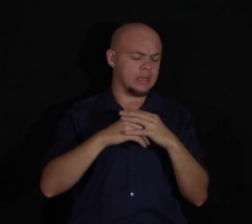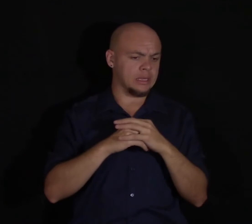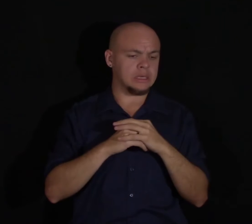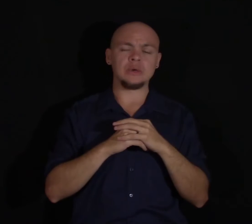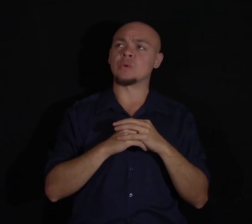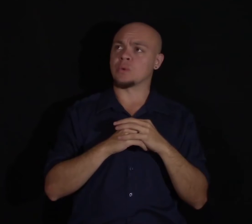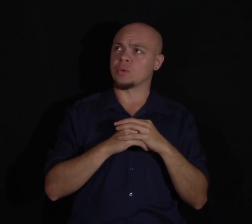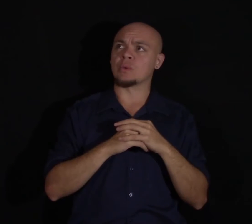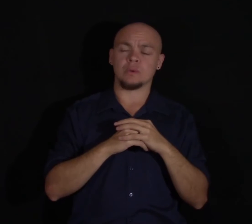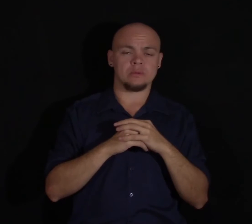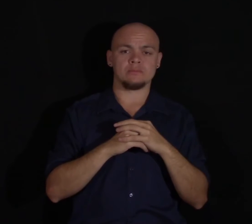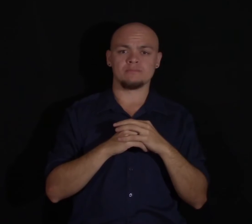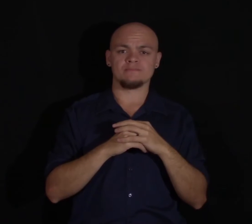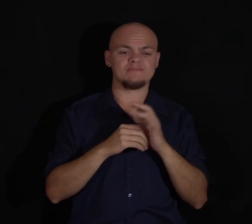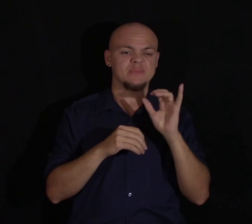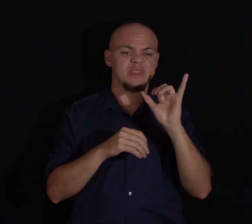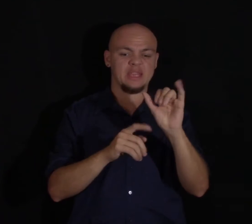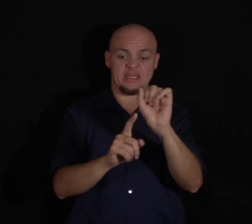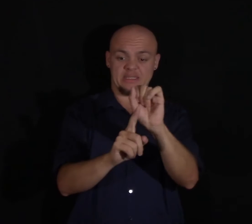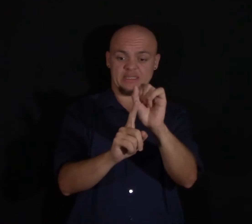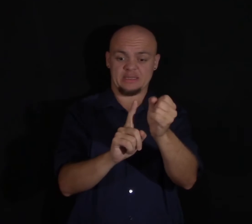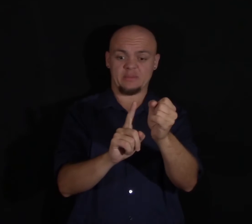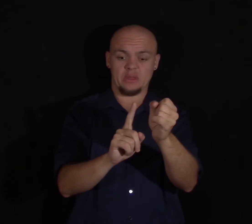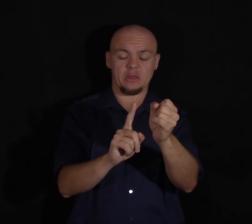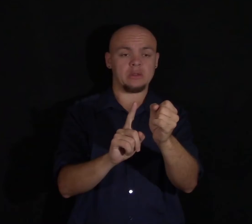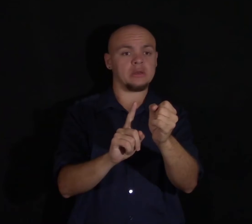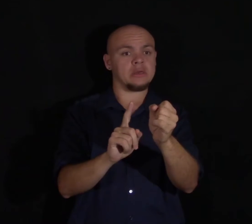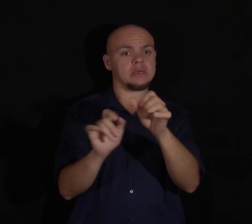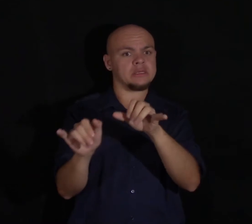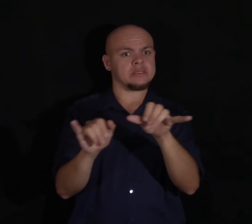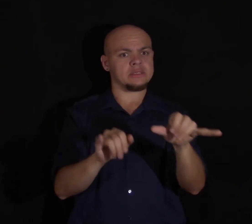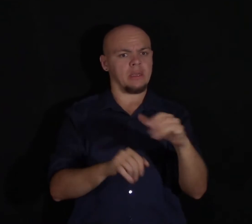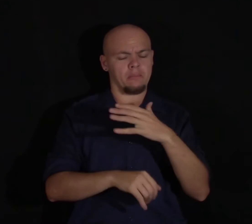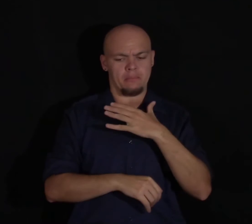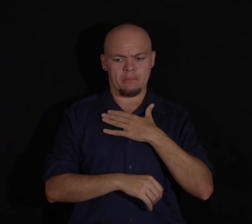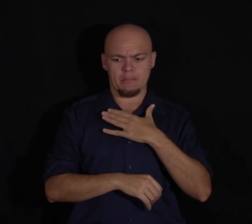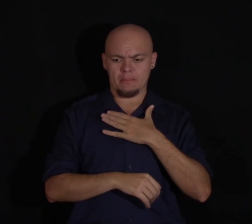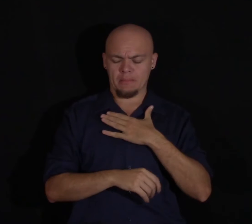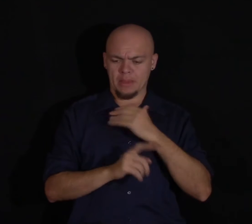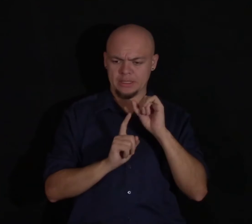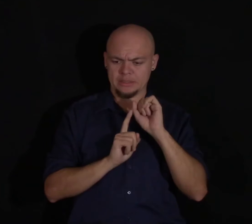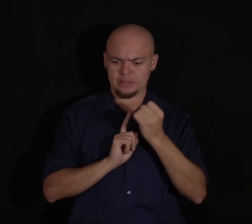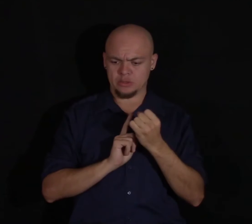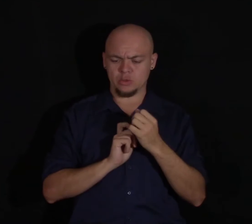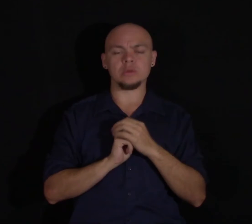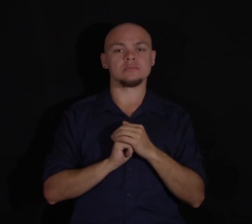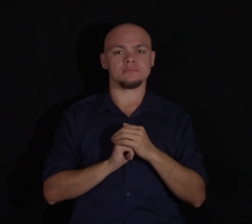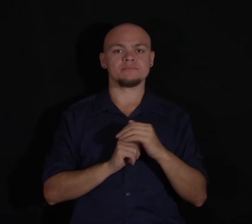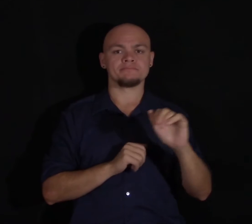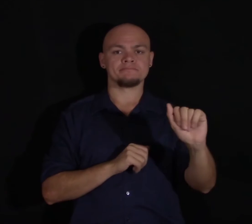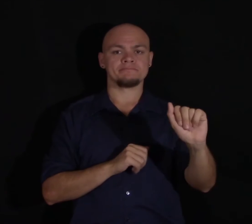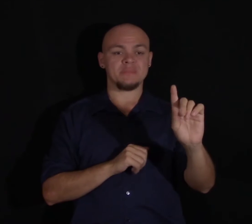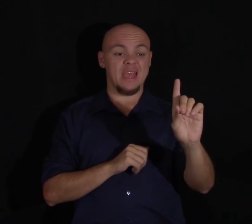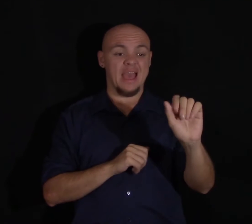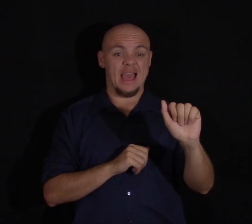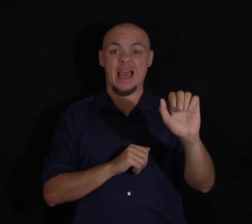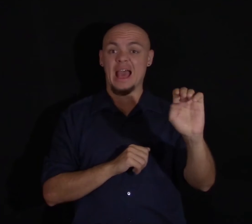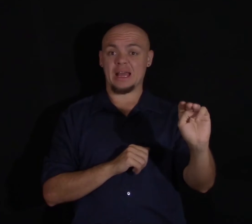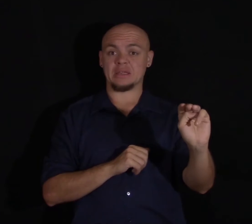situations, as their similarity struck me, to my own. Like Adam, I was apparently united by no link